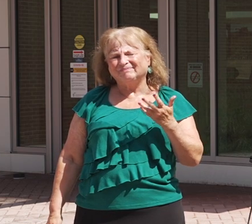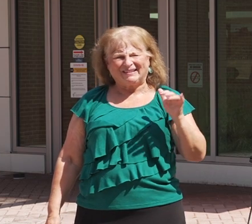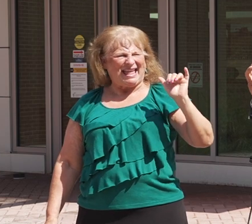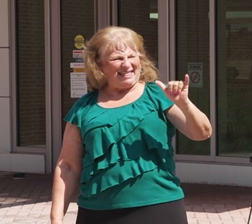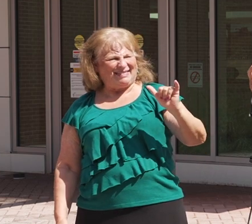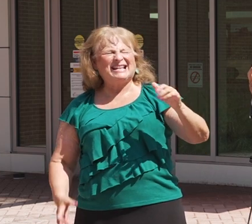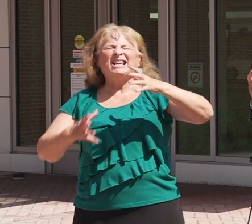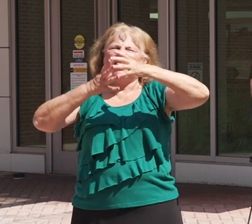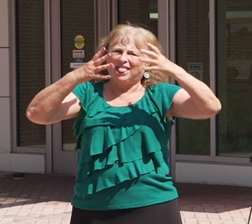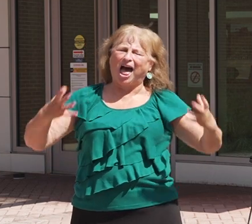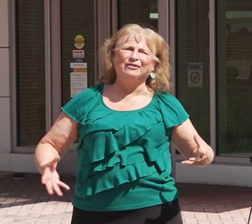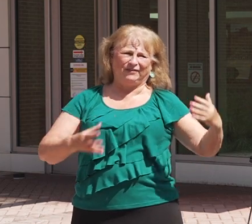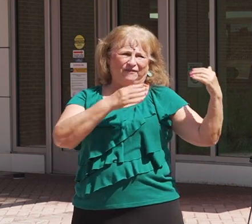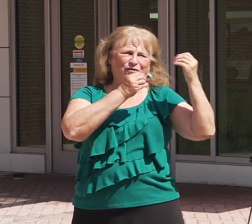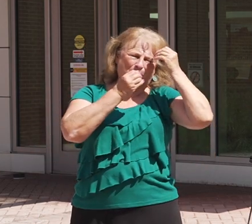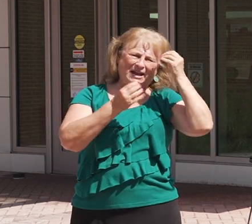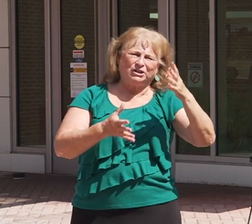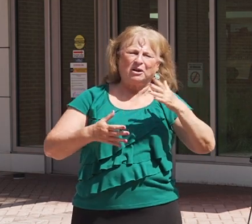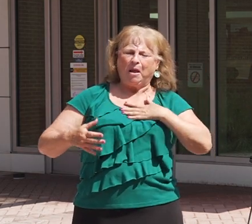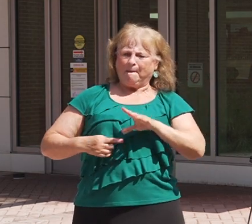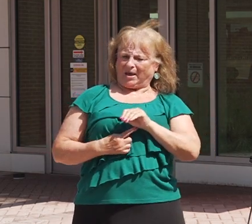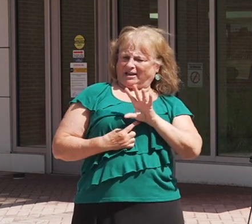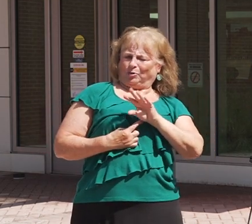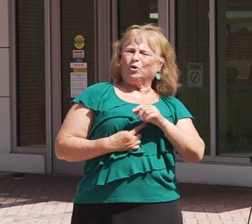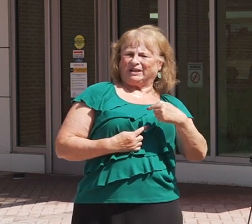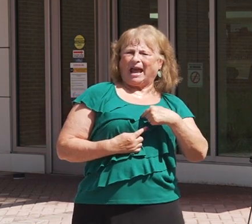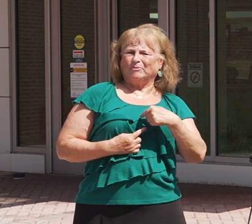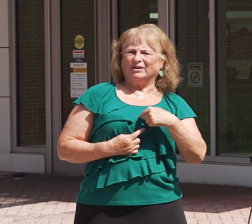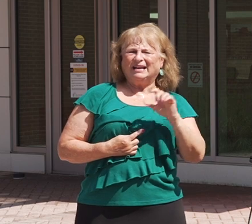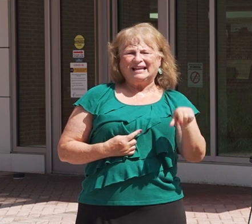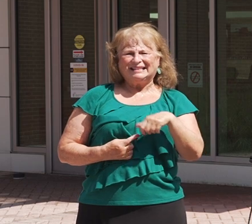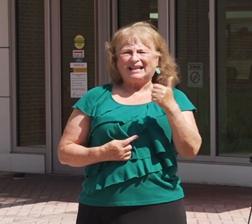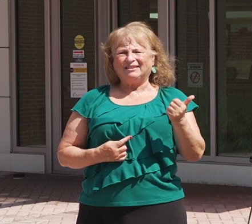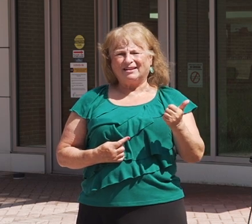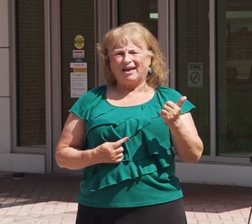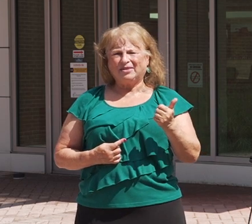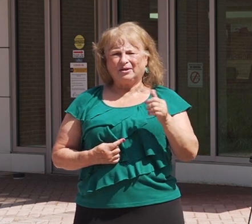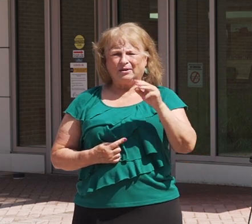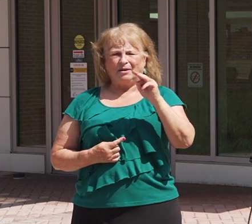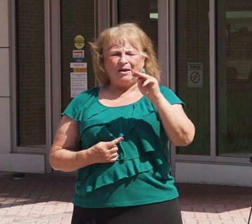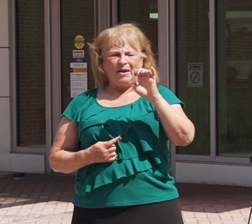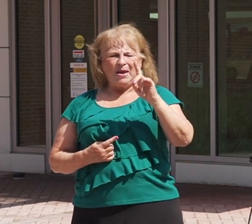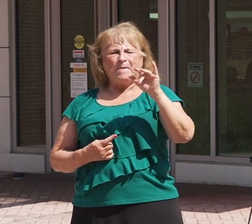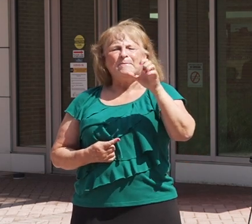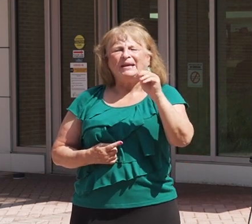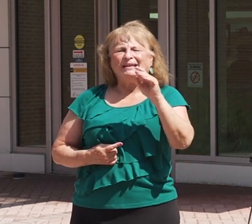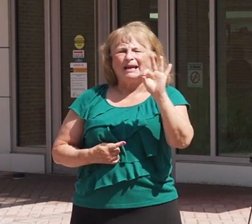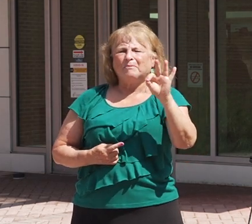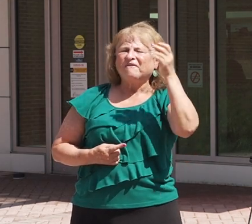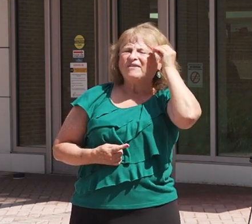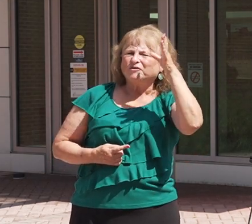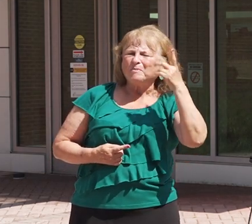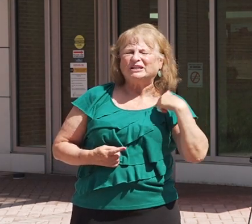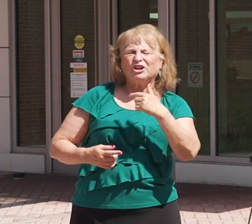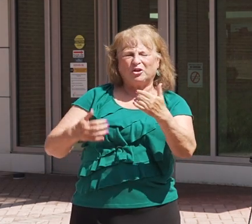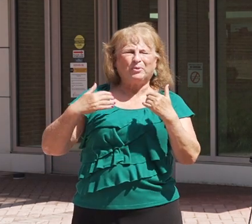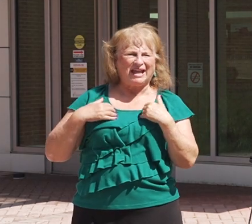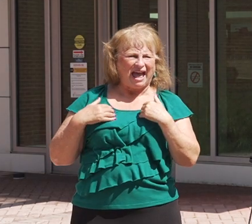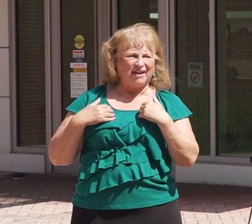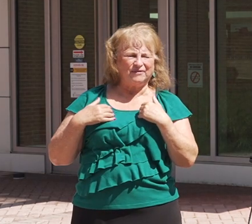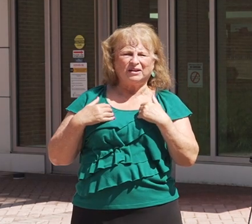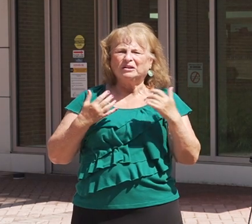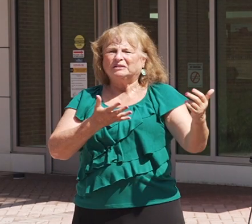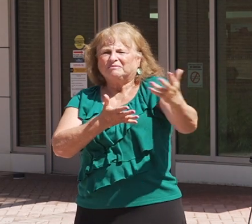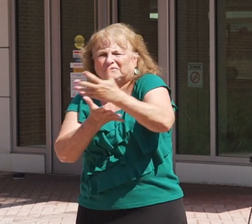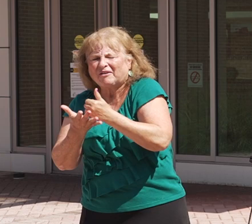that's a ton of information. Body-worn camera is another medium of information that we have in relation to